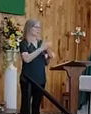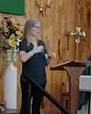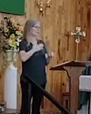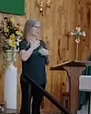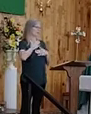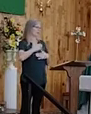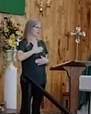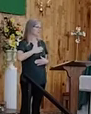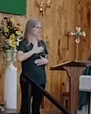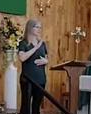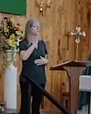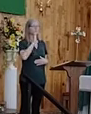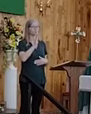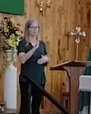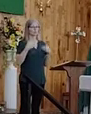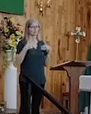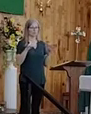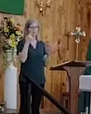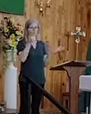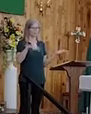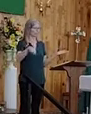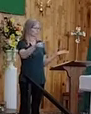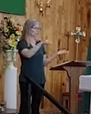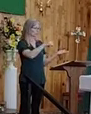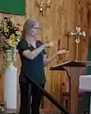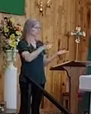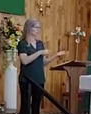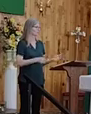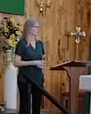body, which will be given up for you." Jesus.